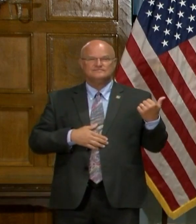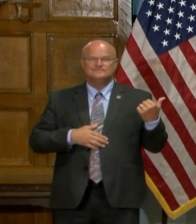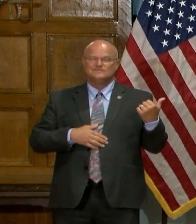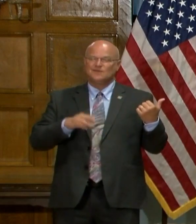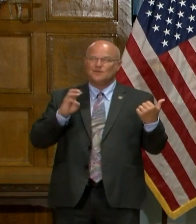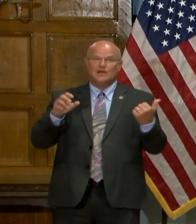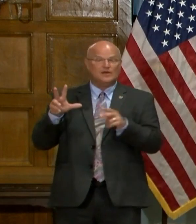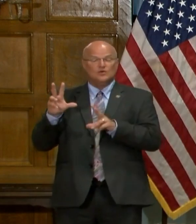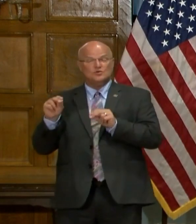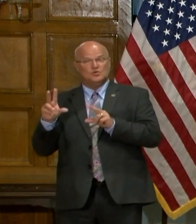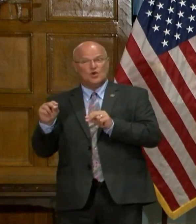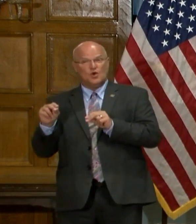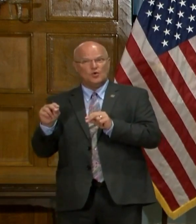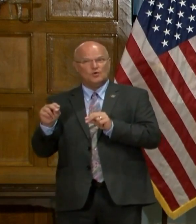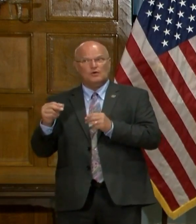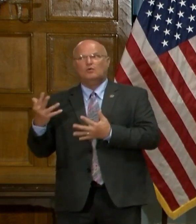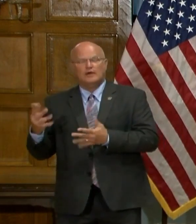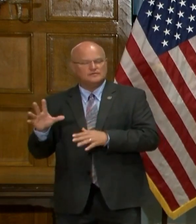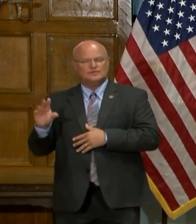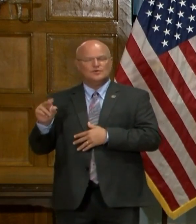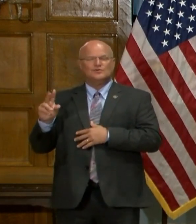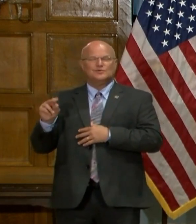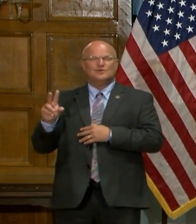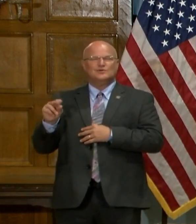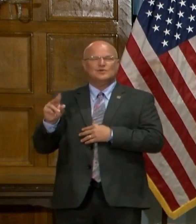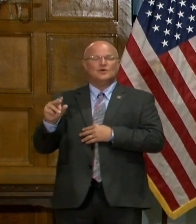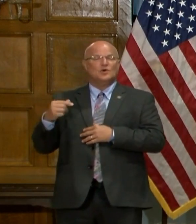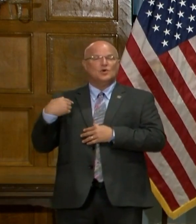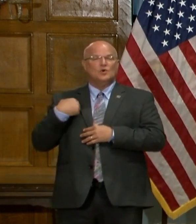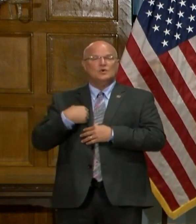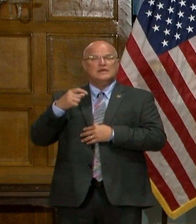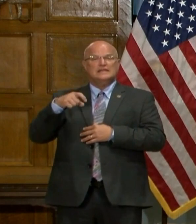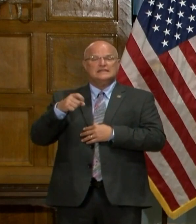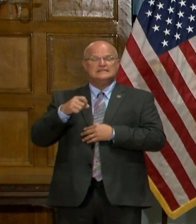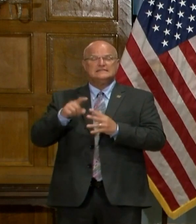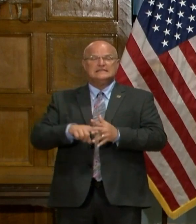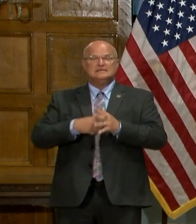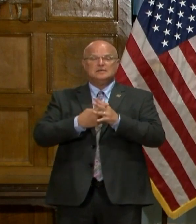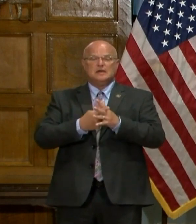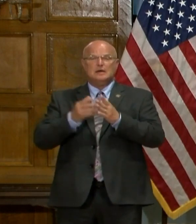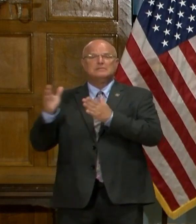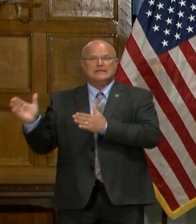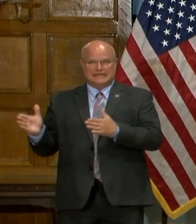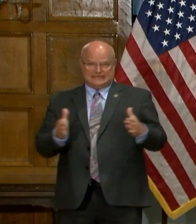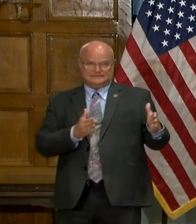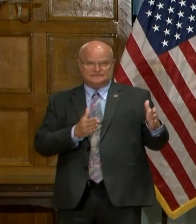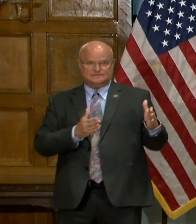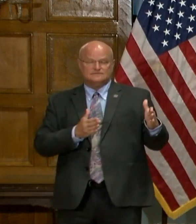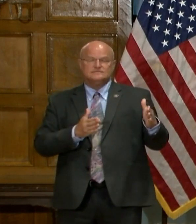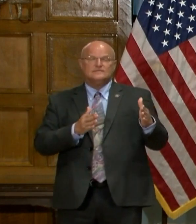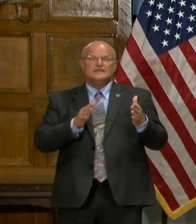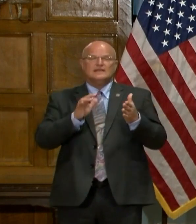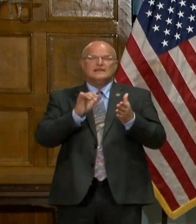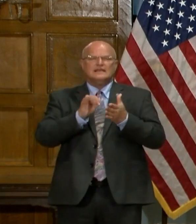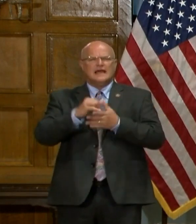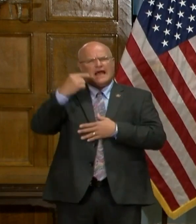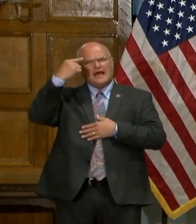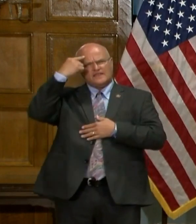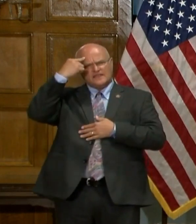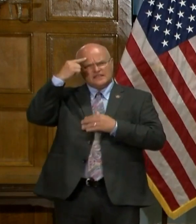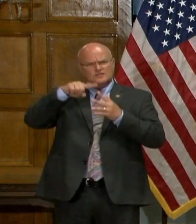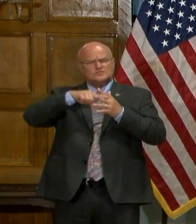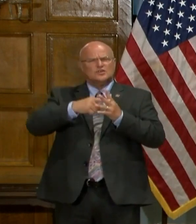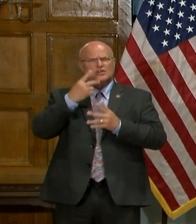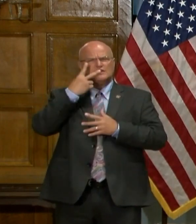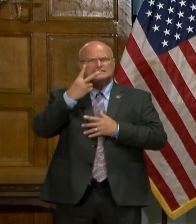Well, no, it's not just a matter of weathering the storm. It is about implementing a strategy that I think you're starting